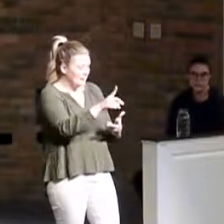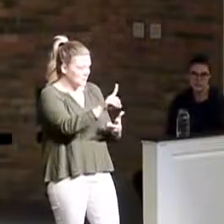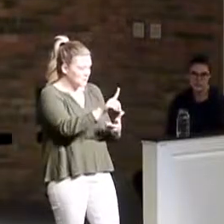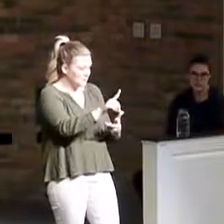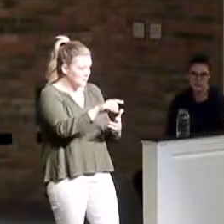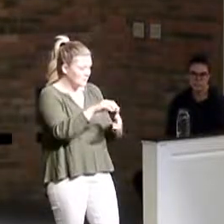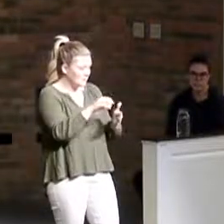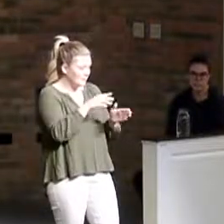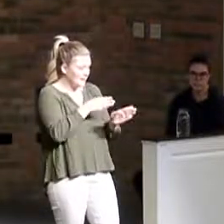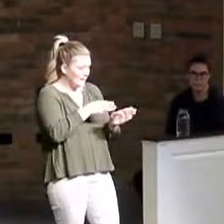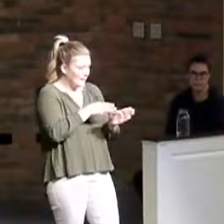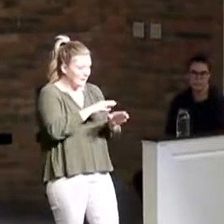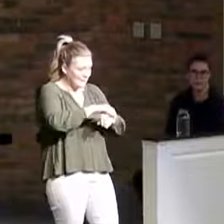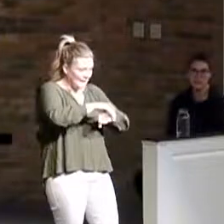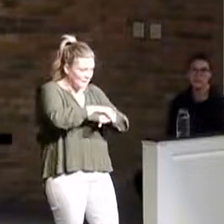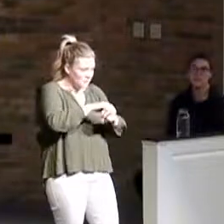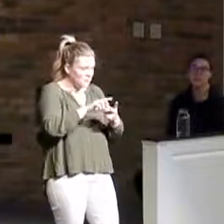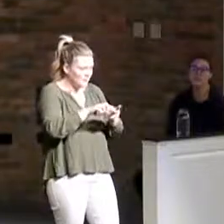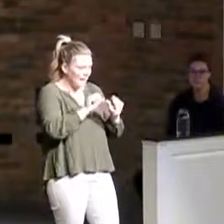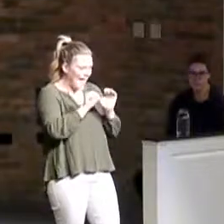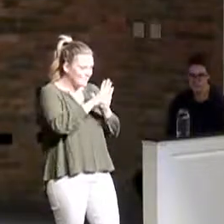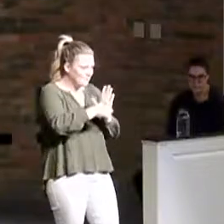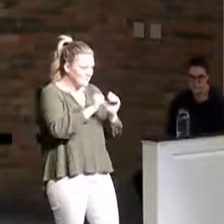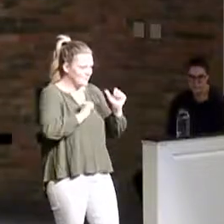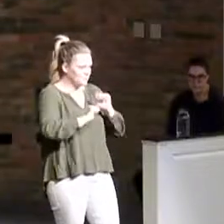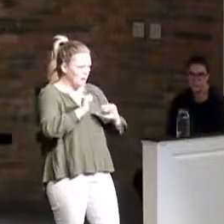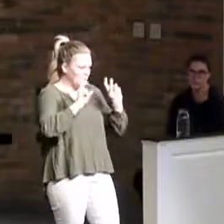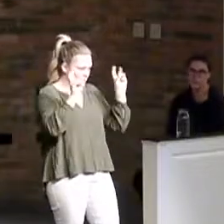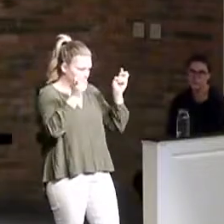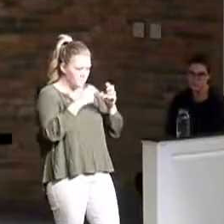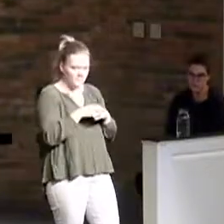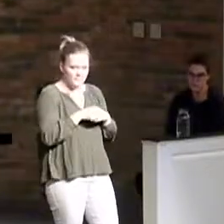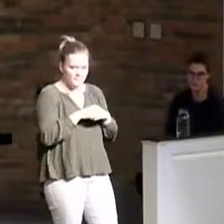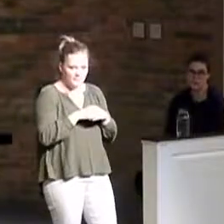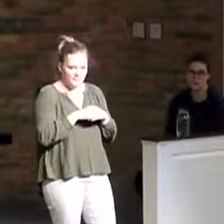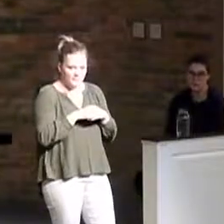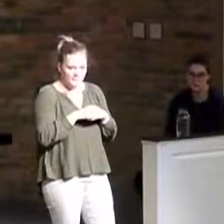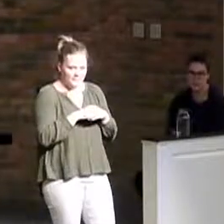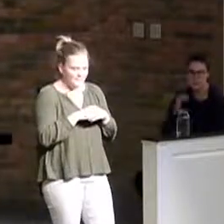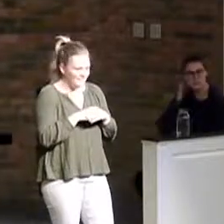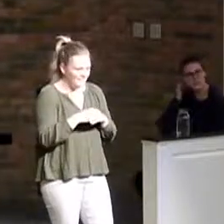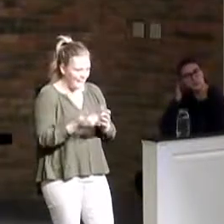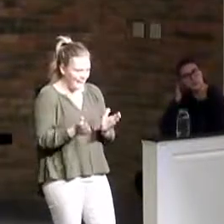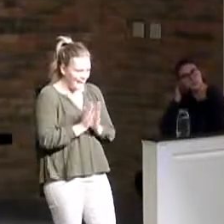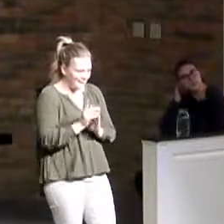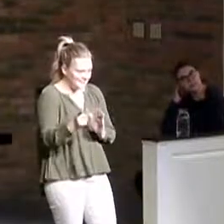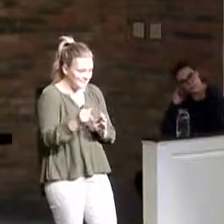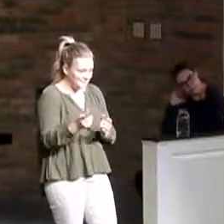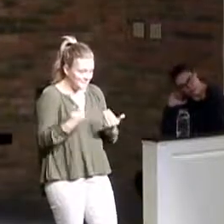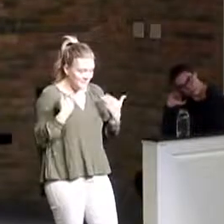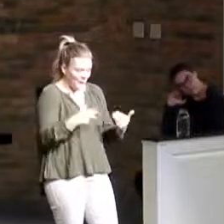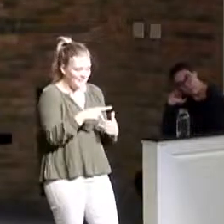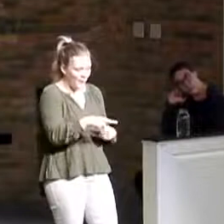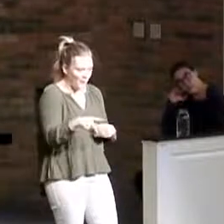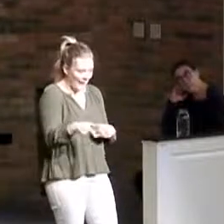in drama. And had I known that before he came, I think I would have asked him to like pull a Paul Patton and